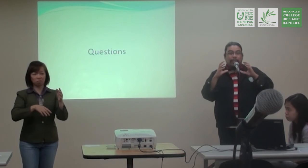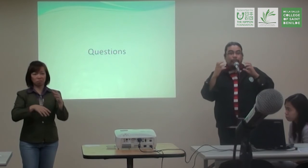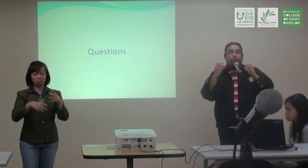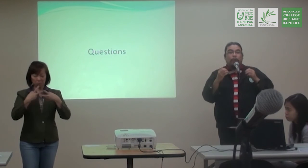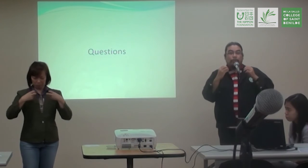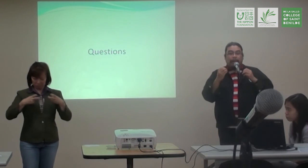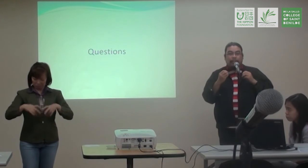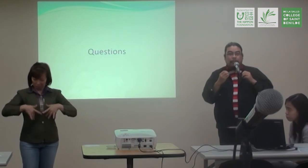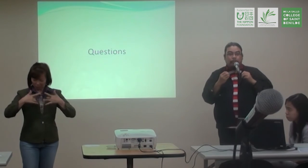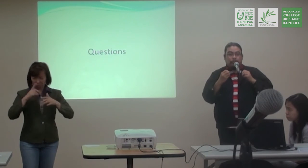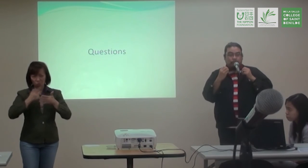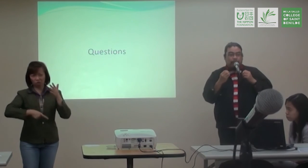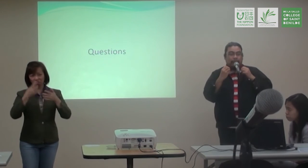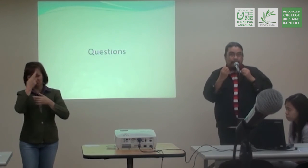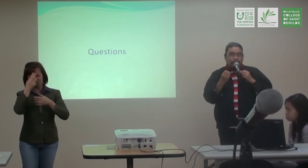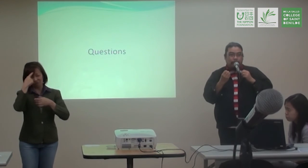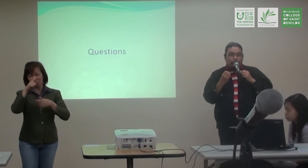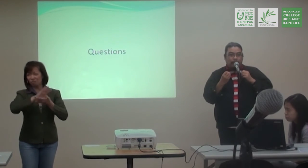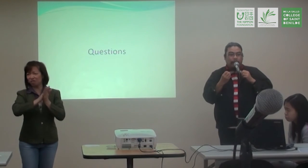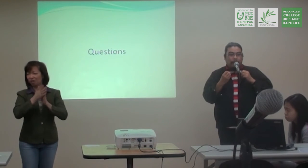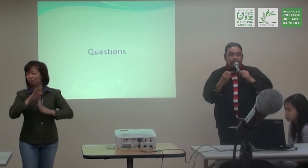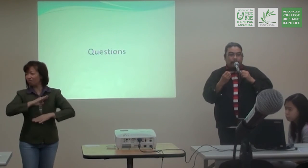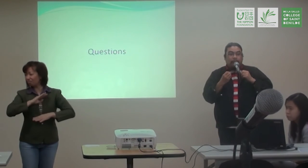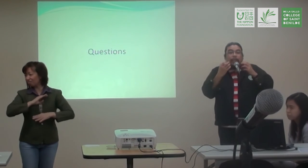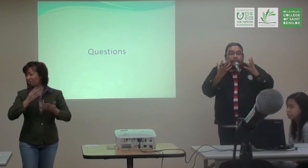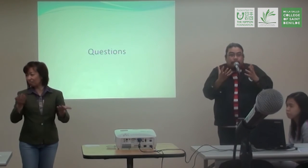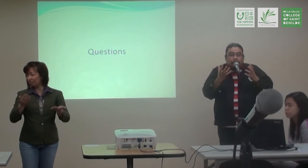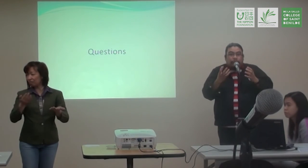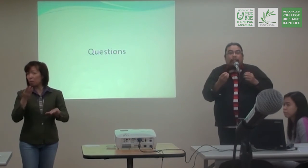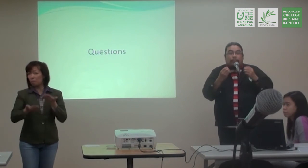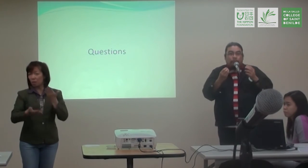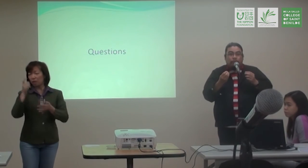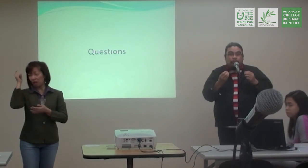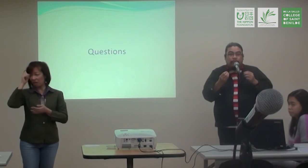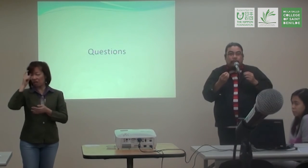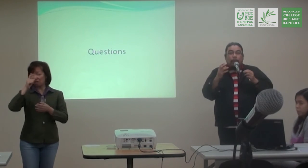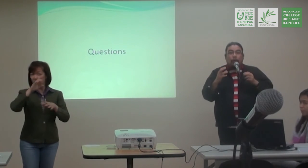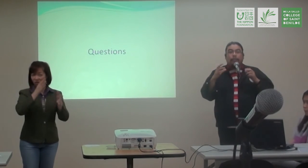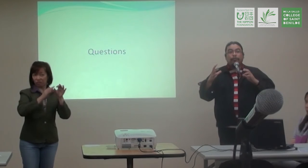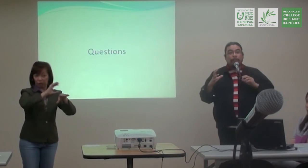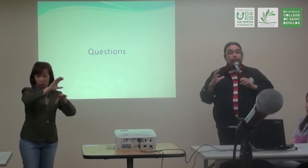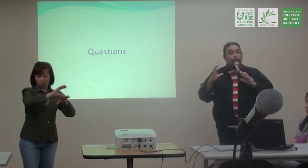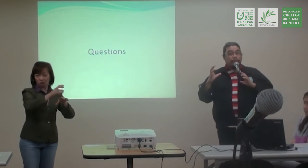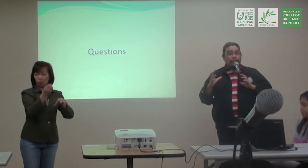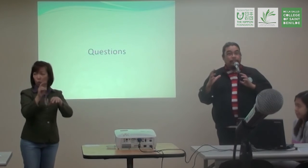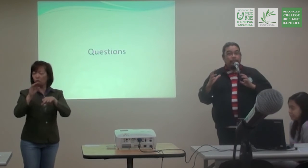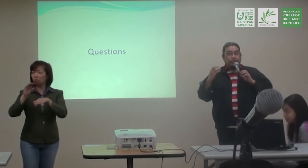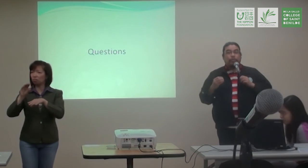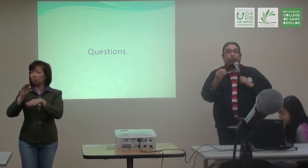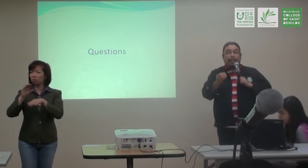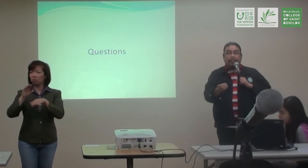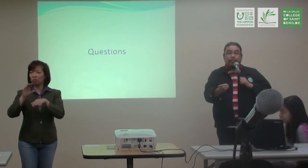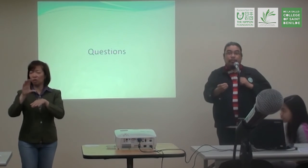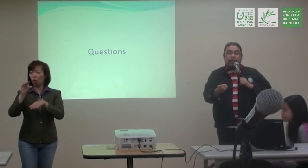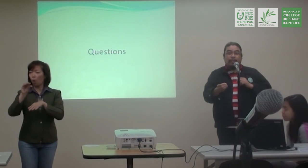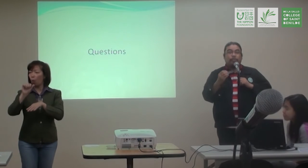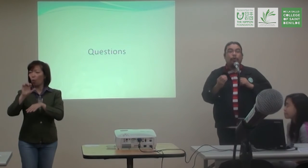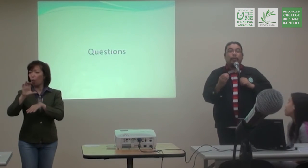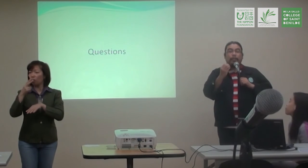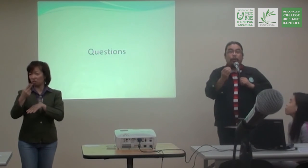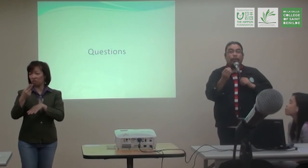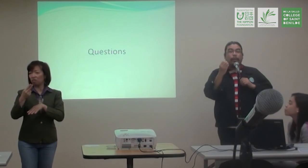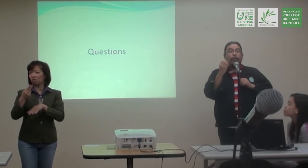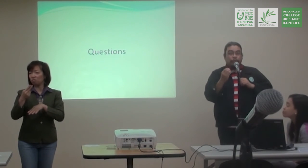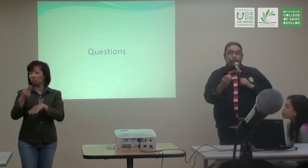your life. This is actually more practical for counselors and coaches, or the function of a teacher, which is to guide the